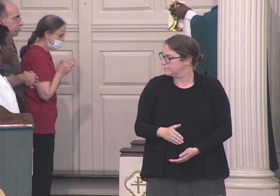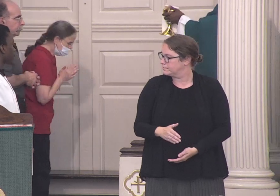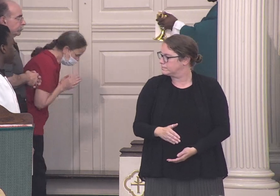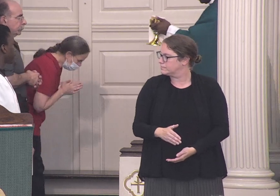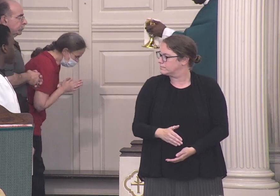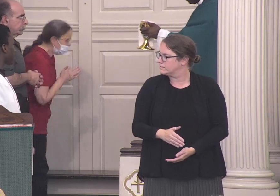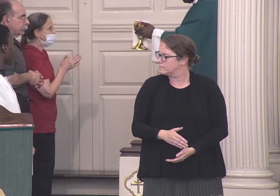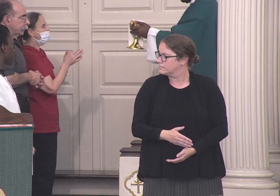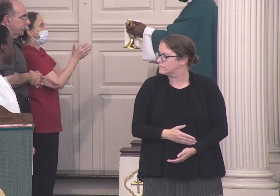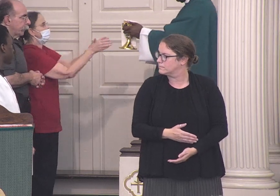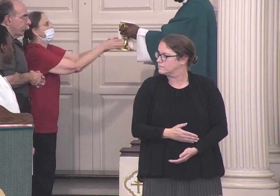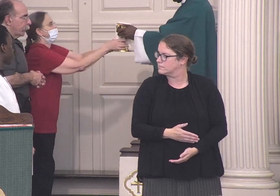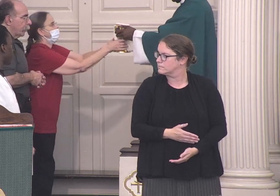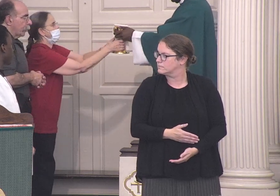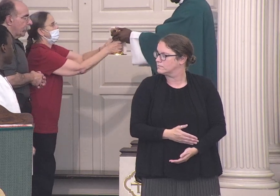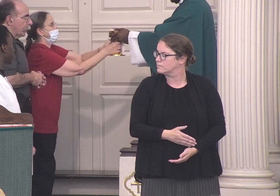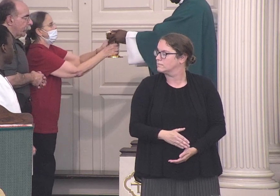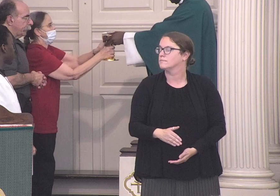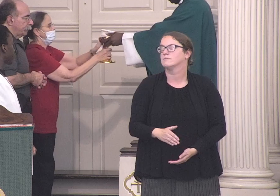Blood of Christ.